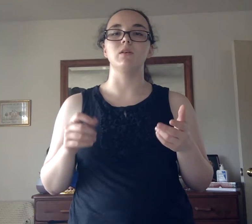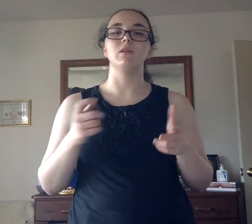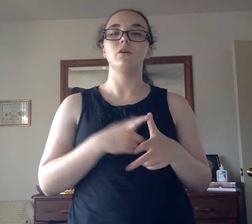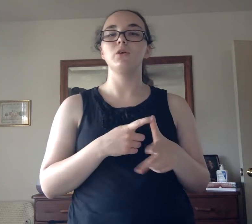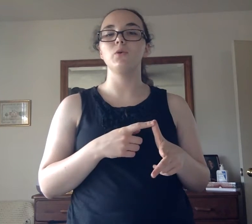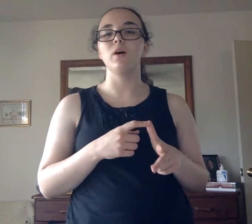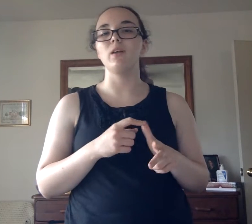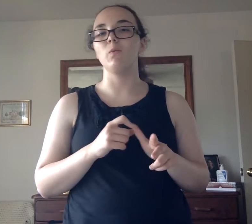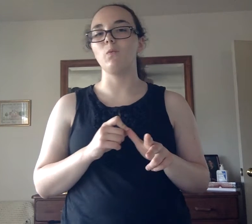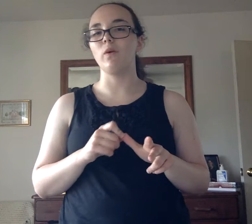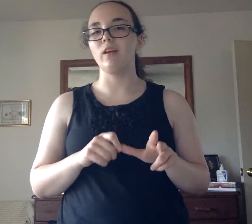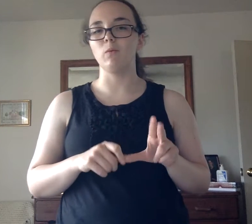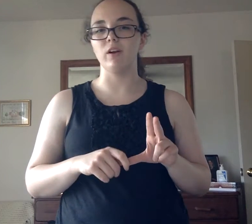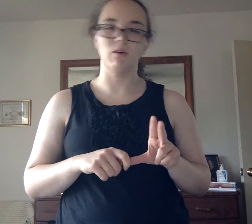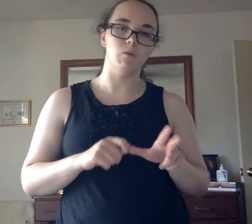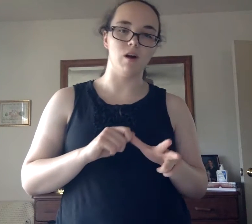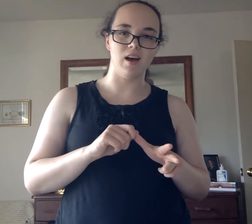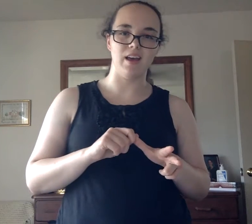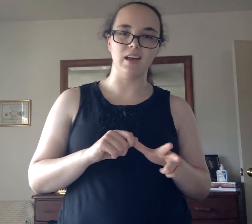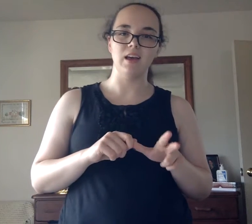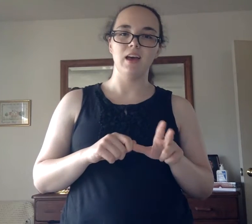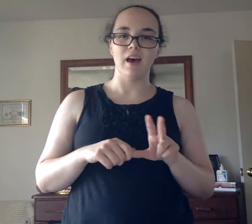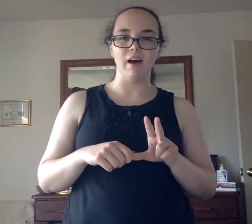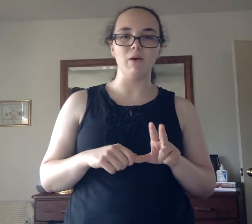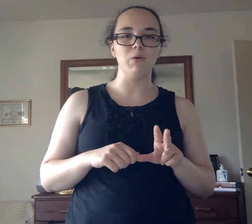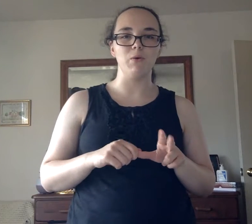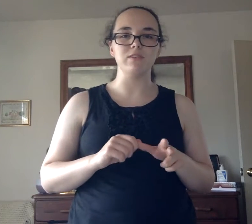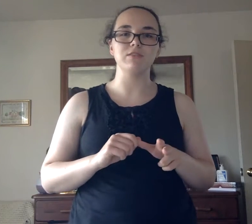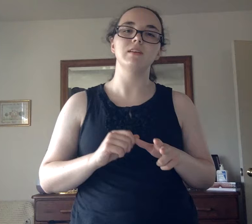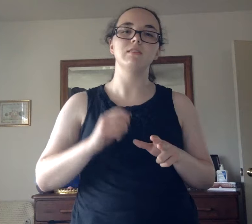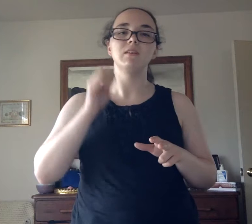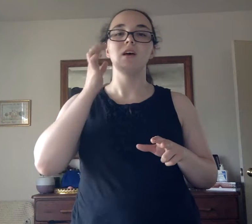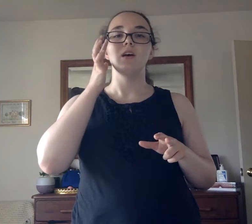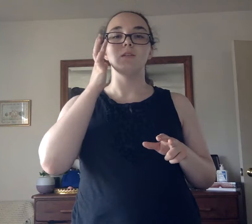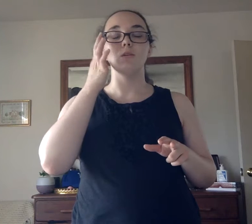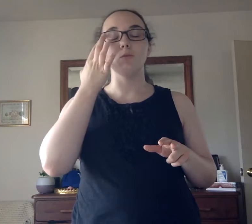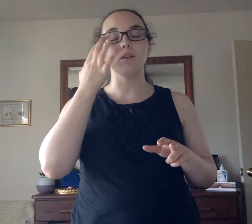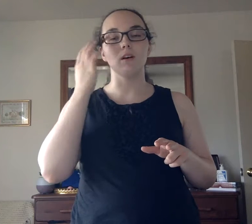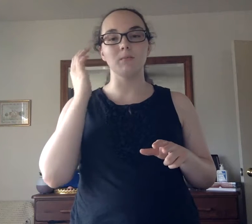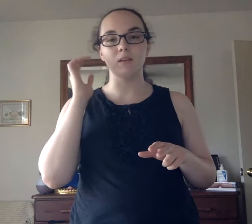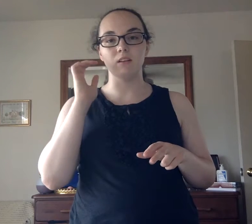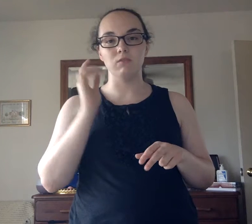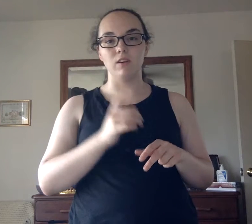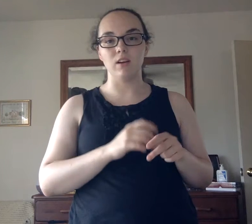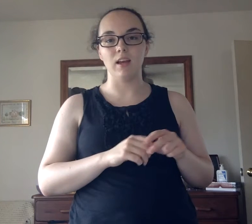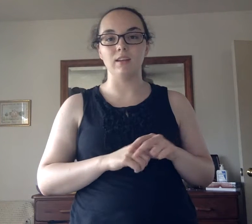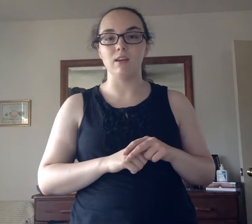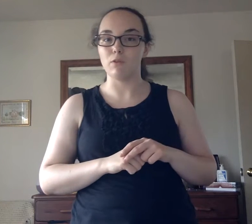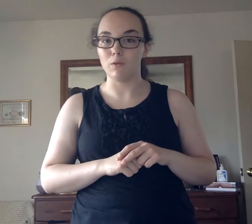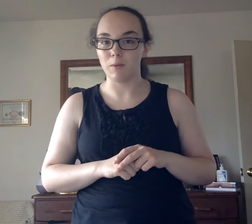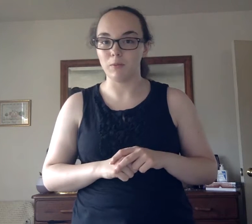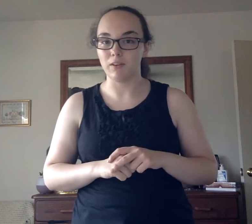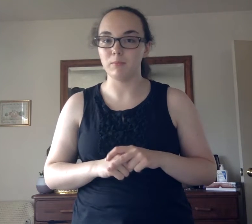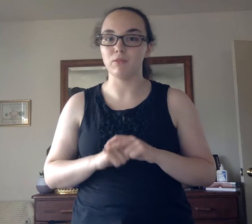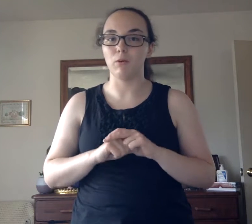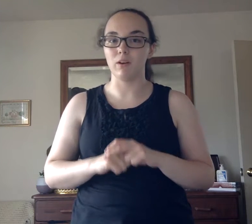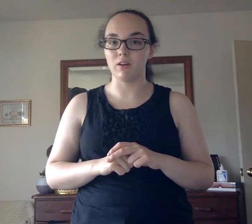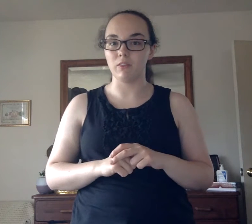your who, what, when, where, why, how questions. Those will come in very handy if you remember them. So work on